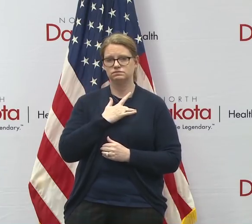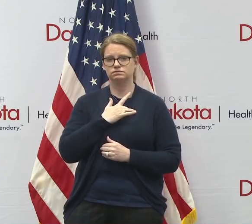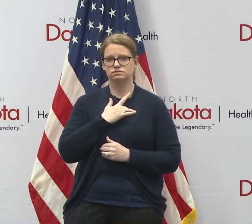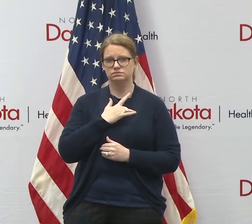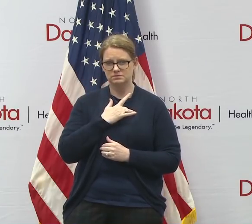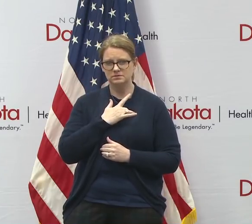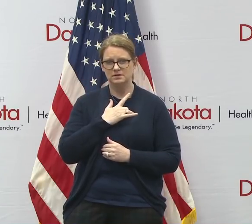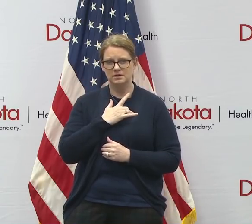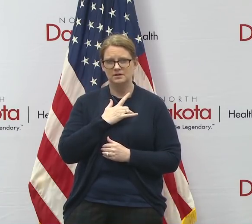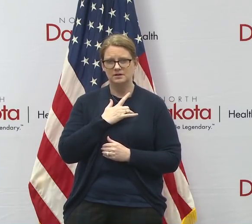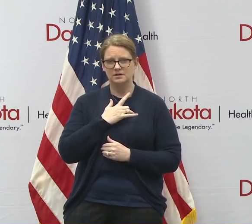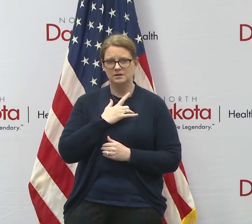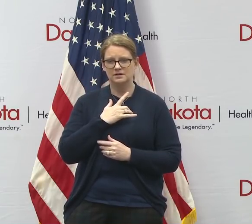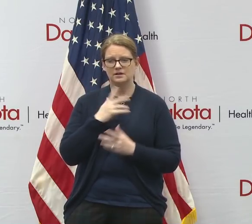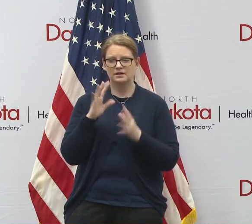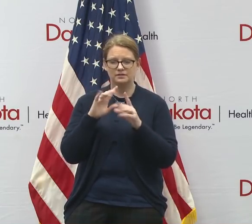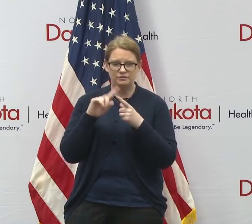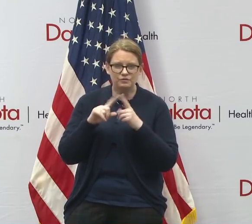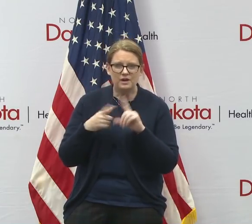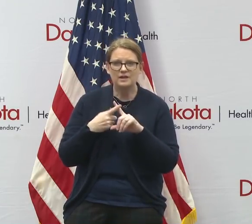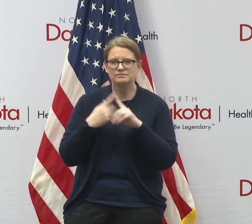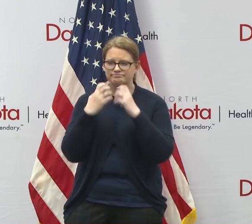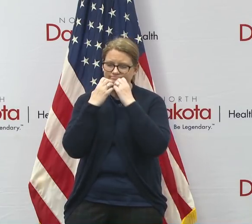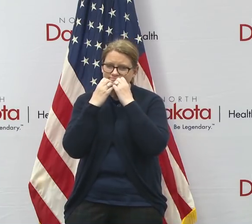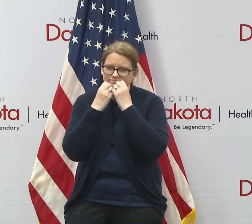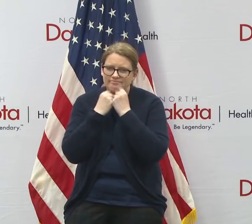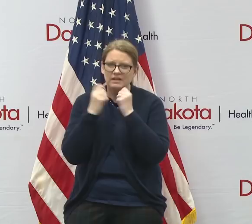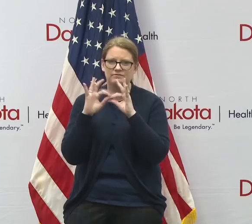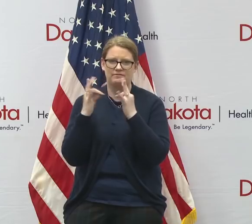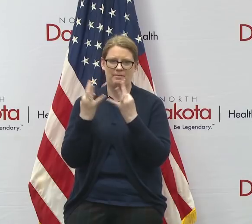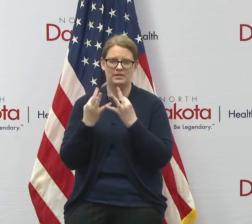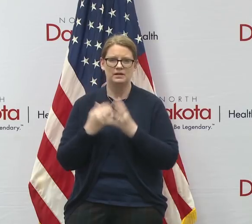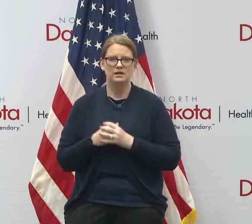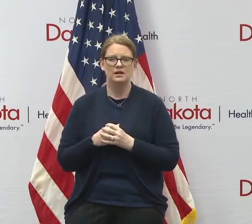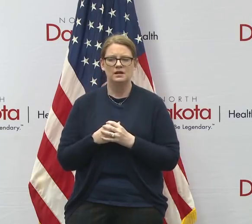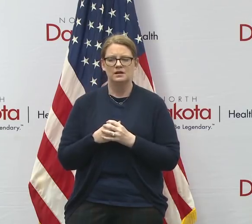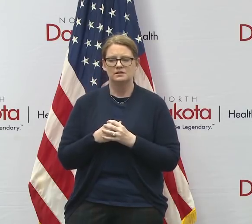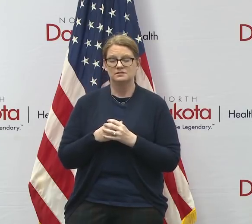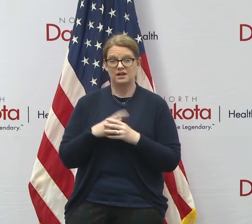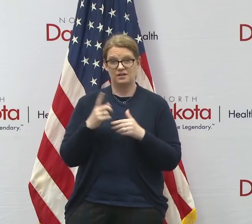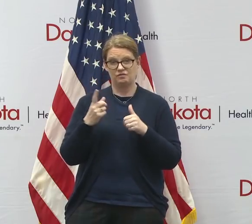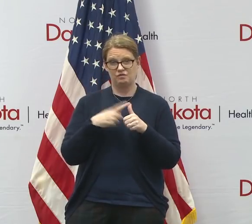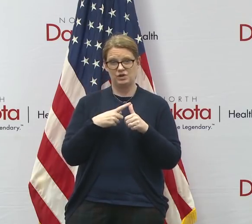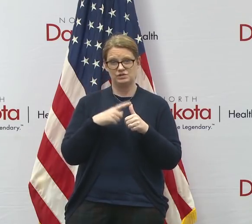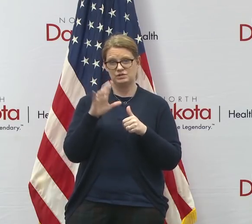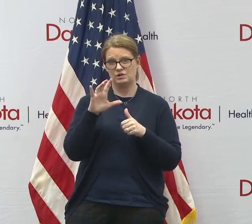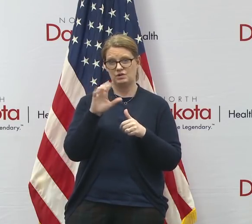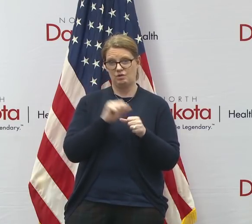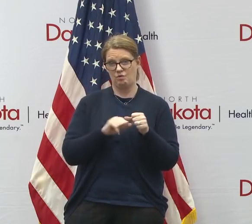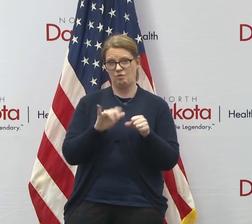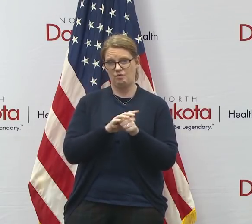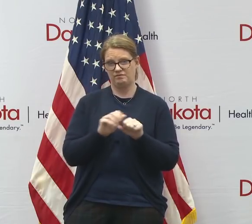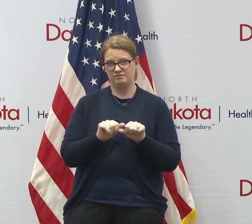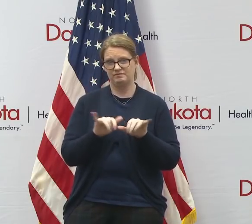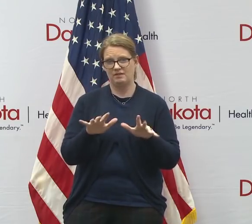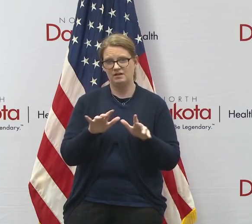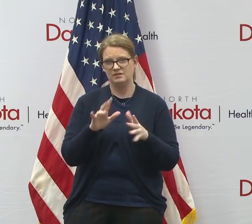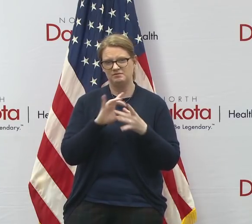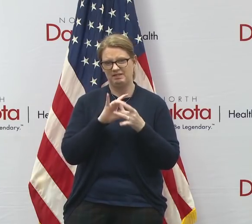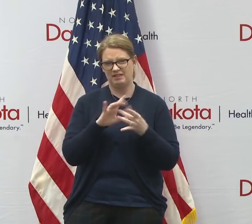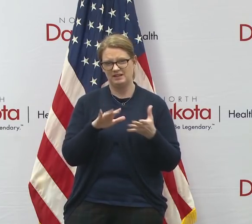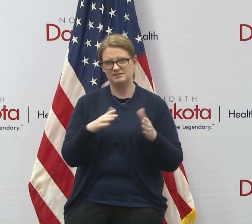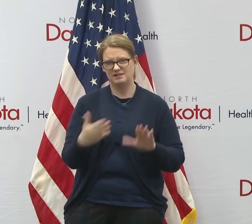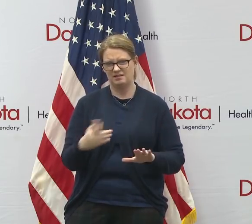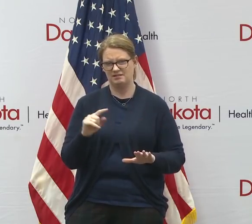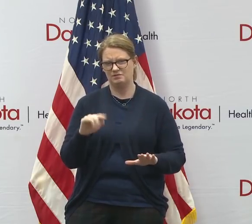member, a friend, a loved one. Today we experienced our first COVID-19 related death in North Dakota.